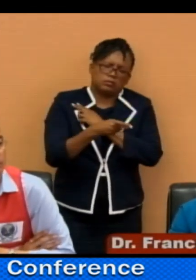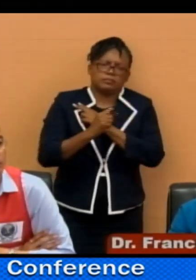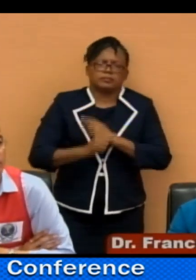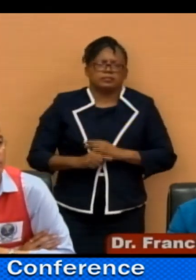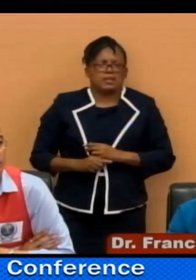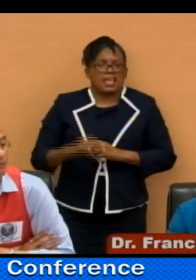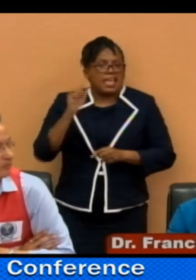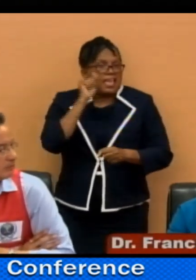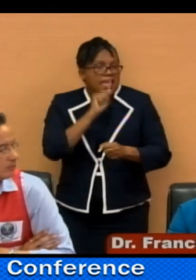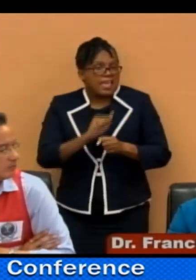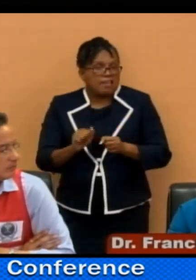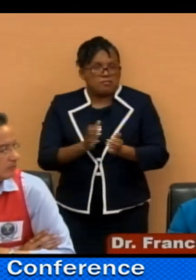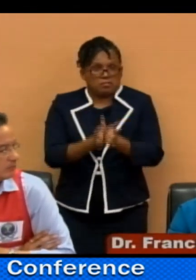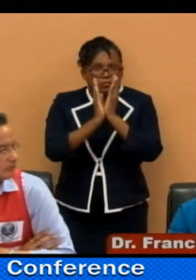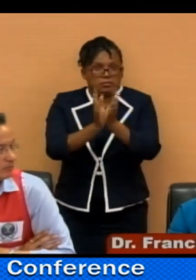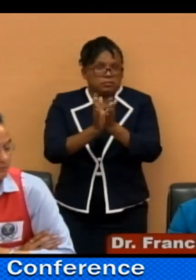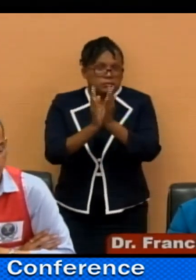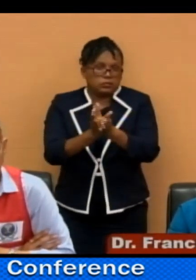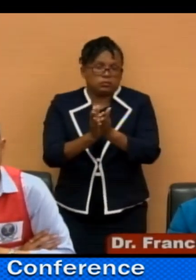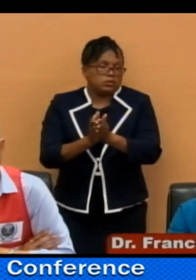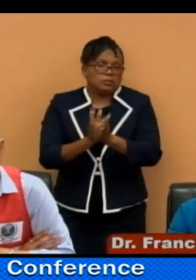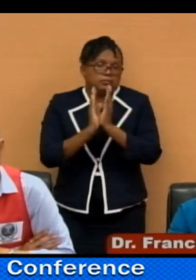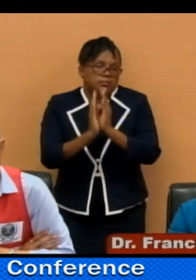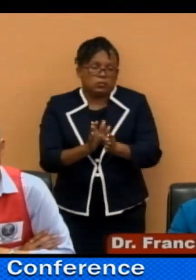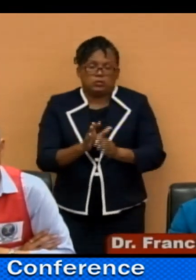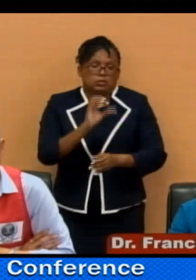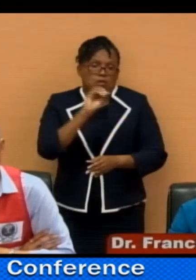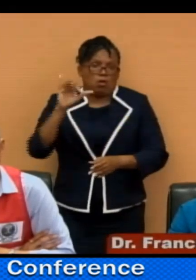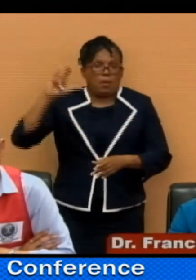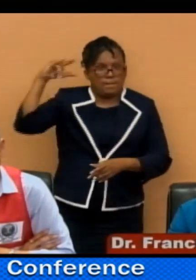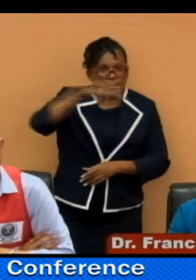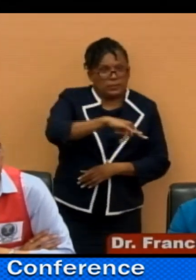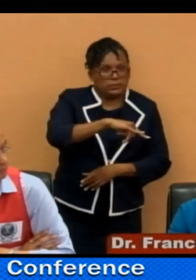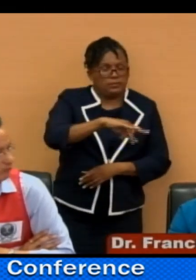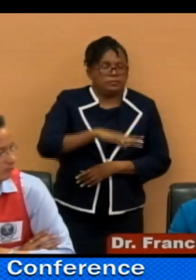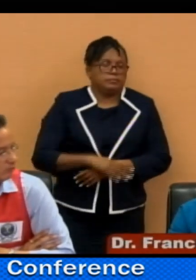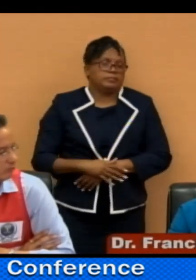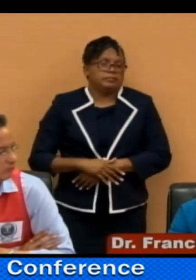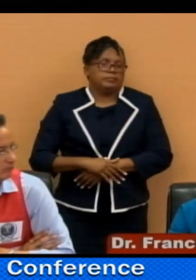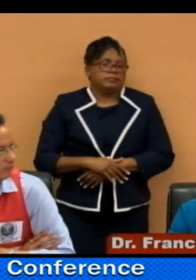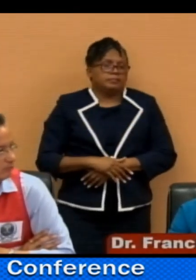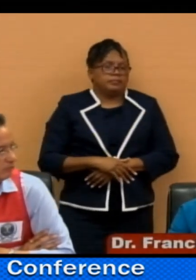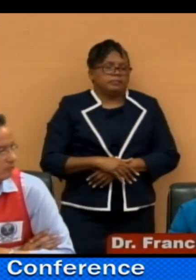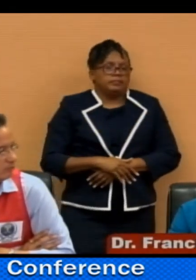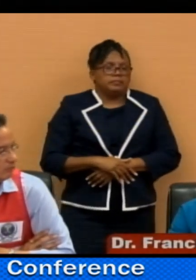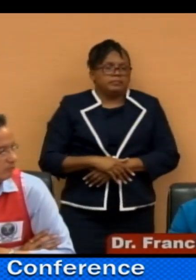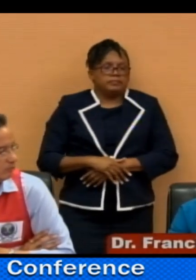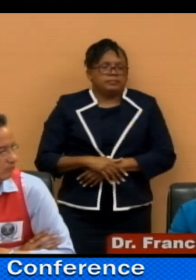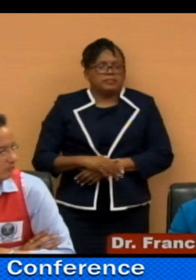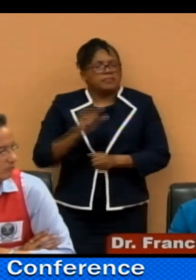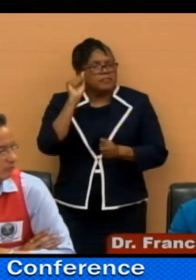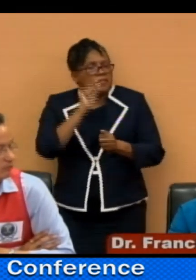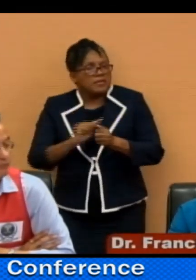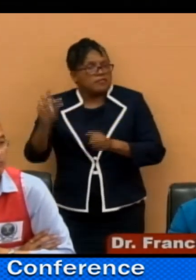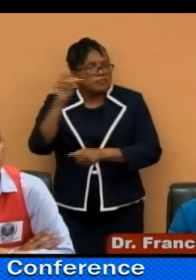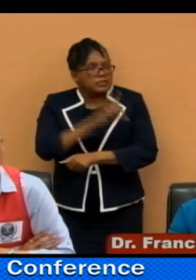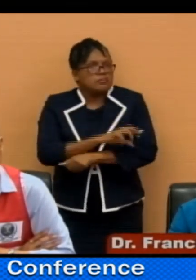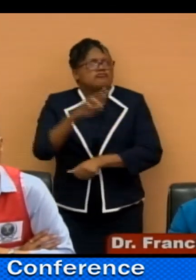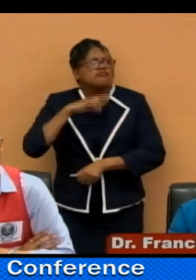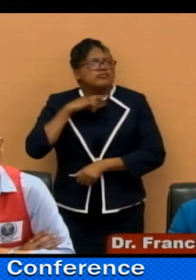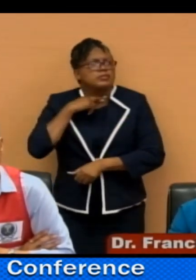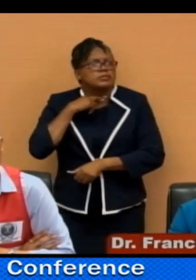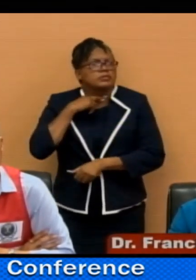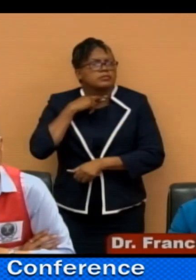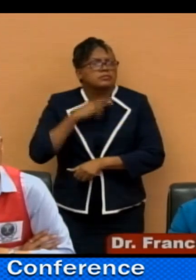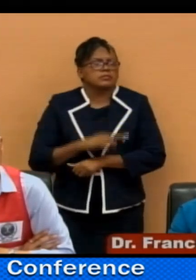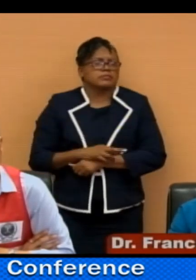every crew, passengers, constantly we're making those decisions every day, assessing the risk, and